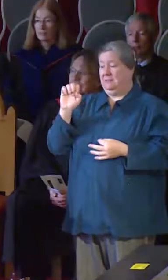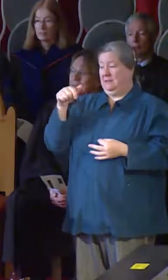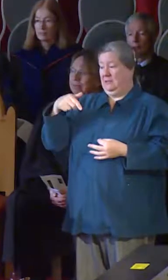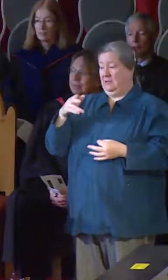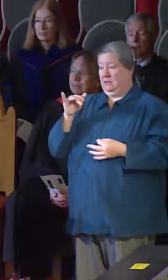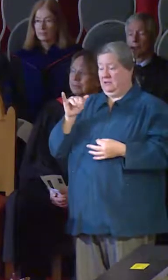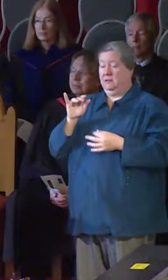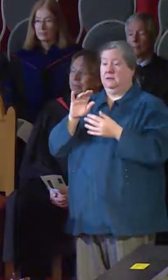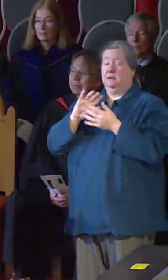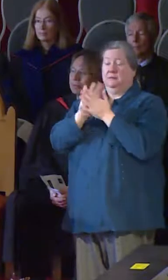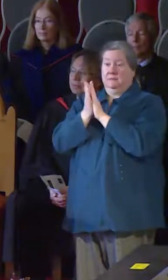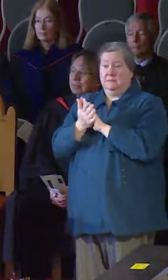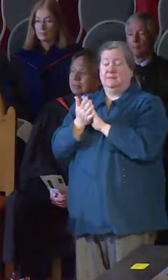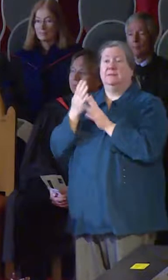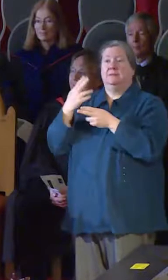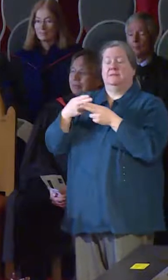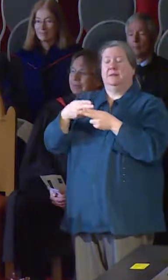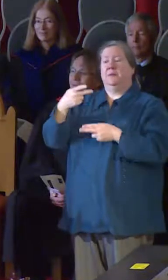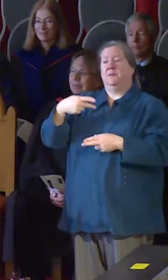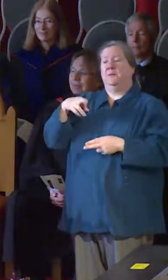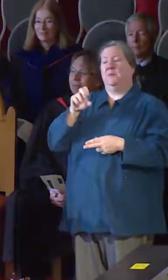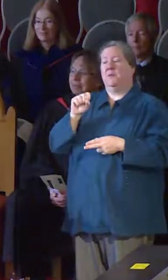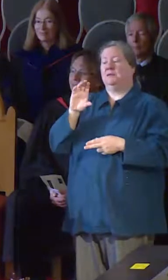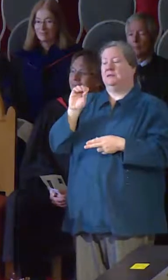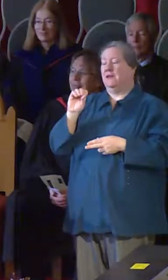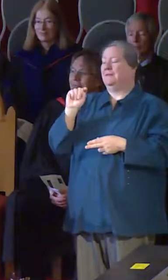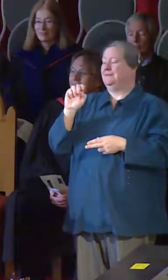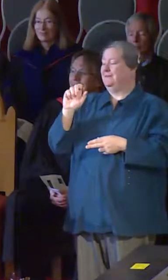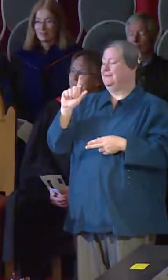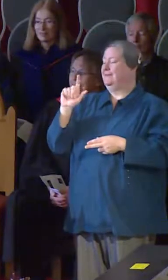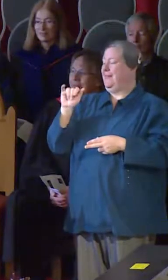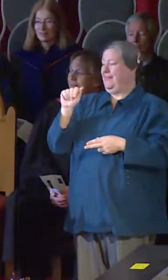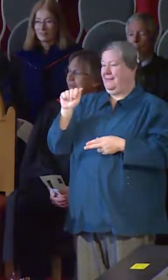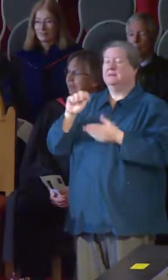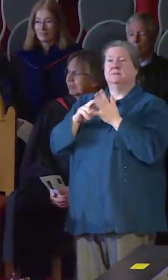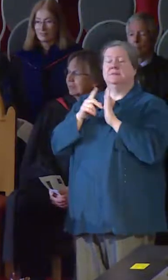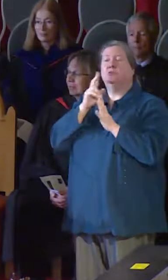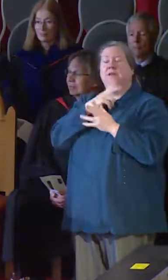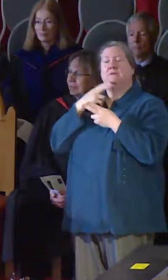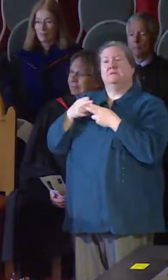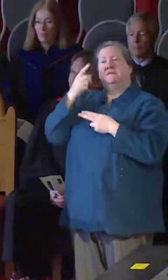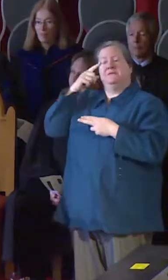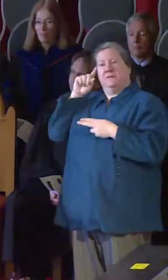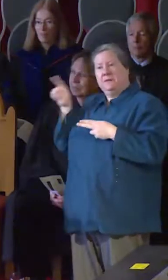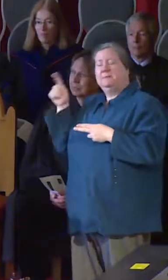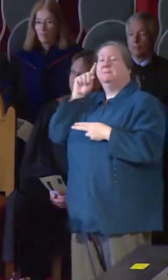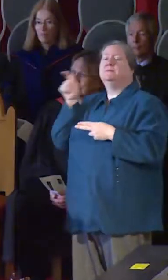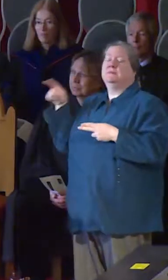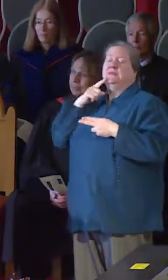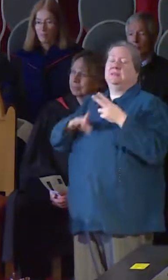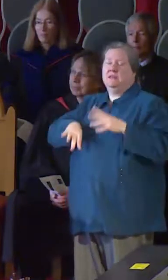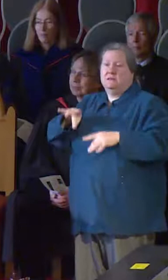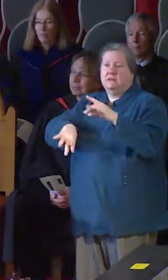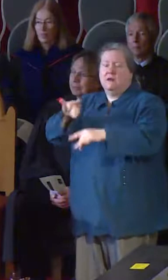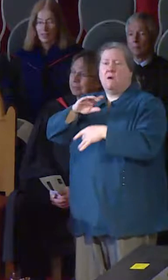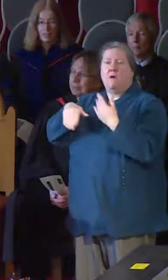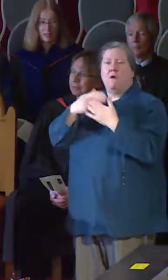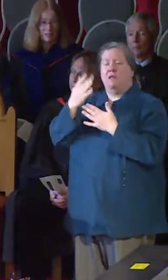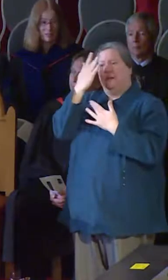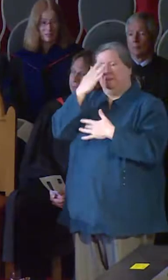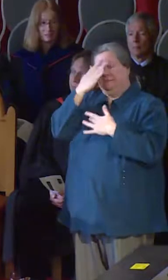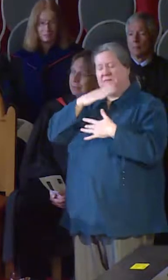Prescottella equi to celebrate Dr. Prescott's many contributions towards unraveling the pathogenicity of